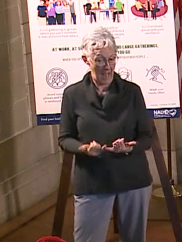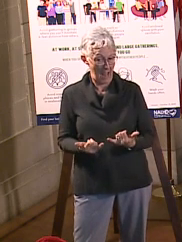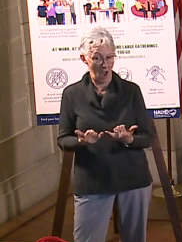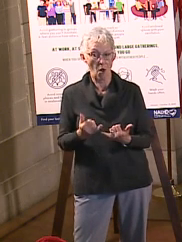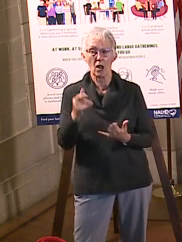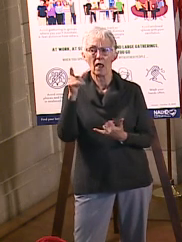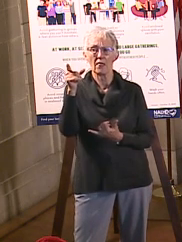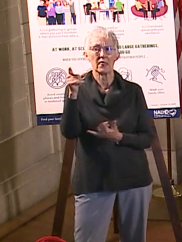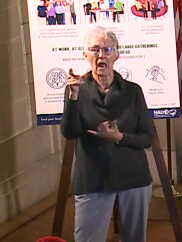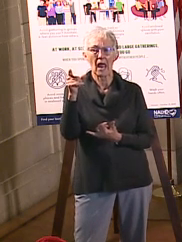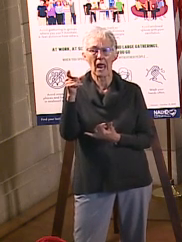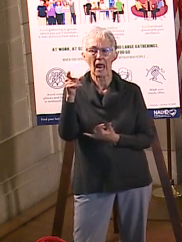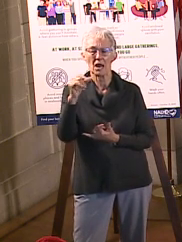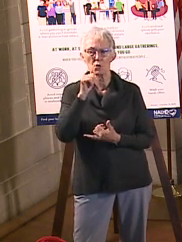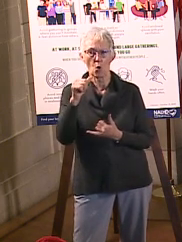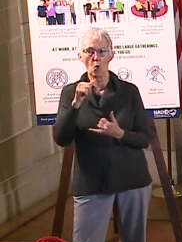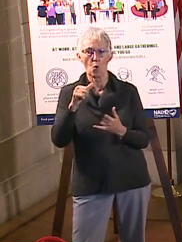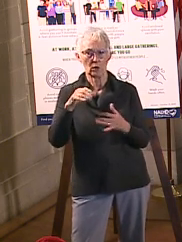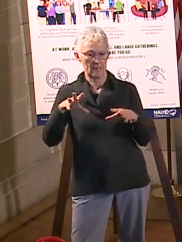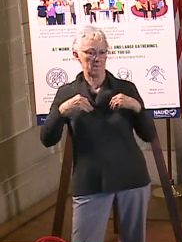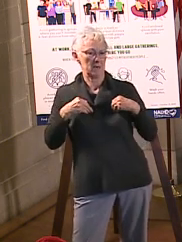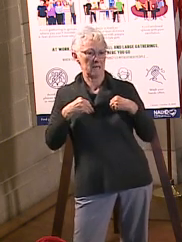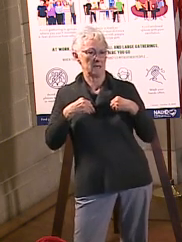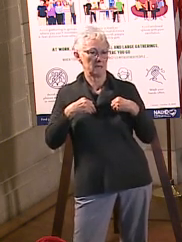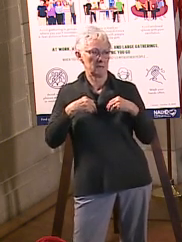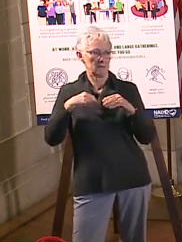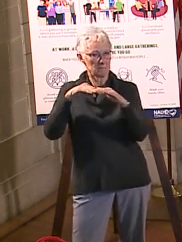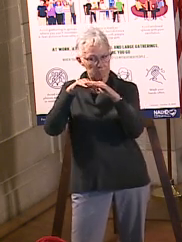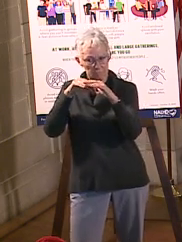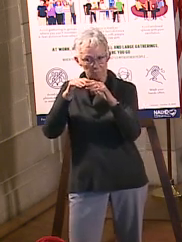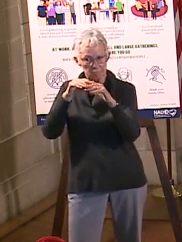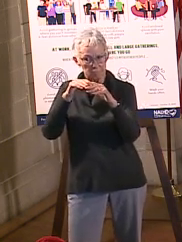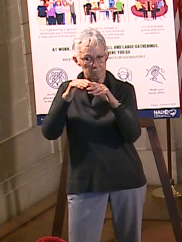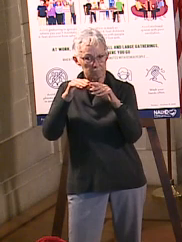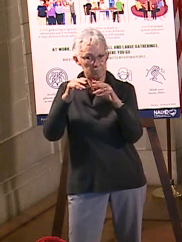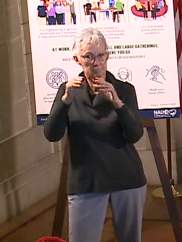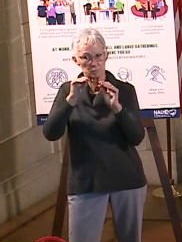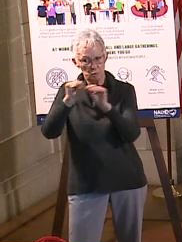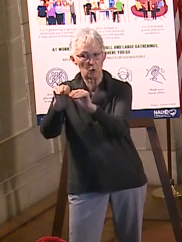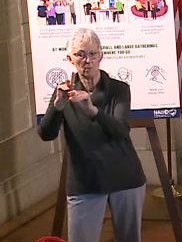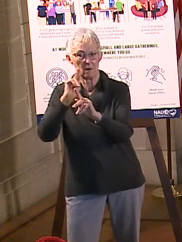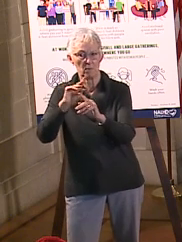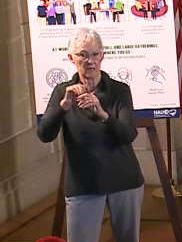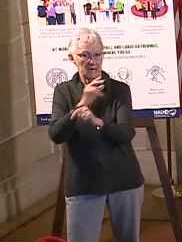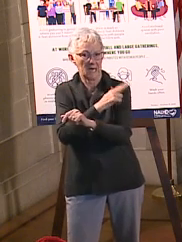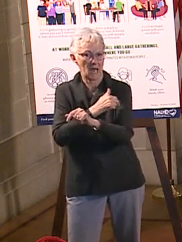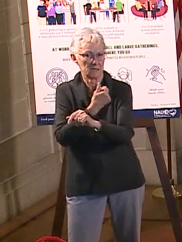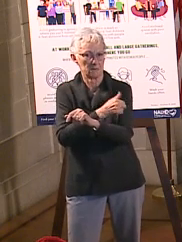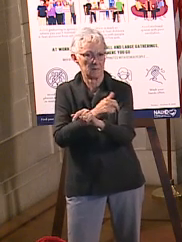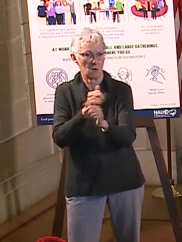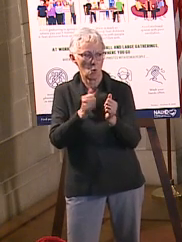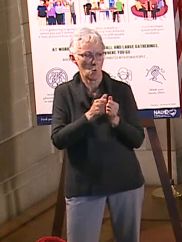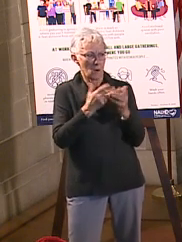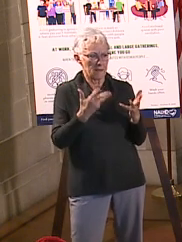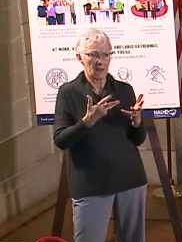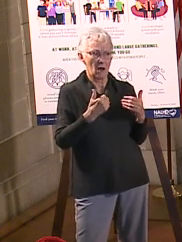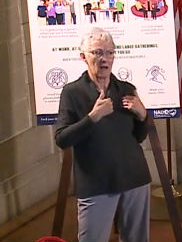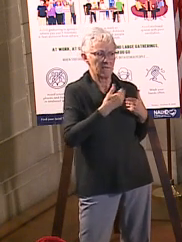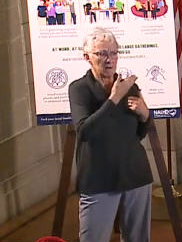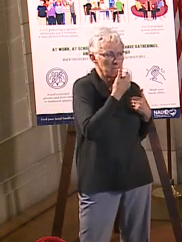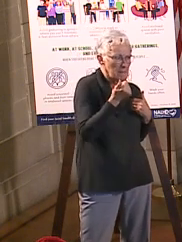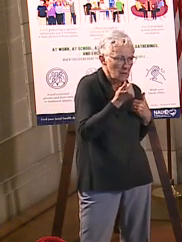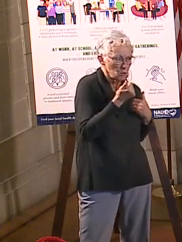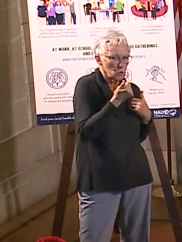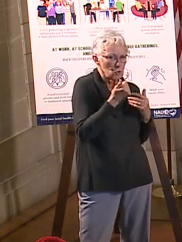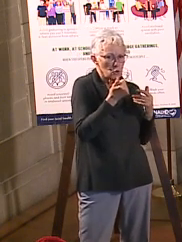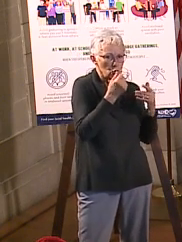now. So Andrew's asking the question, are hospitalizations going down because hospitals are being more picky about who they hospitalize? And to my knowledge, that's just